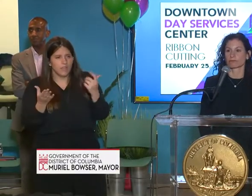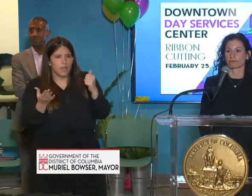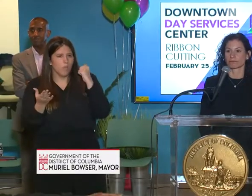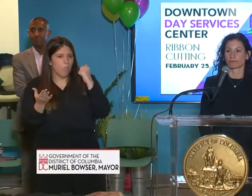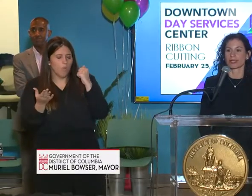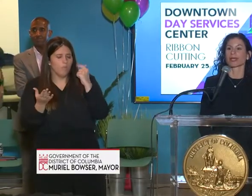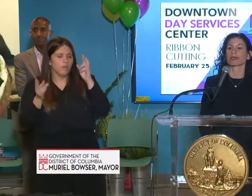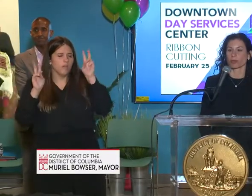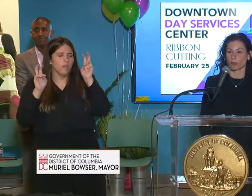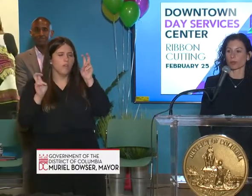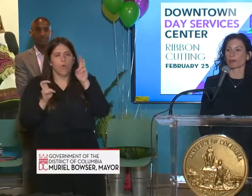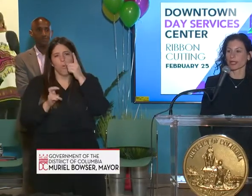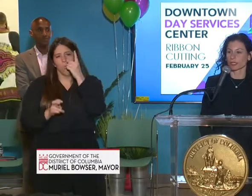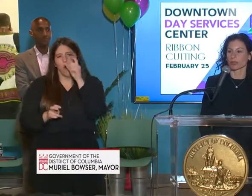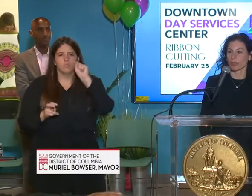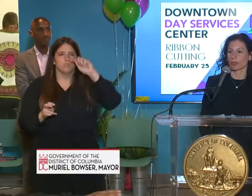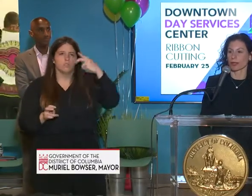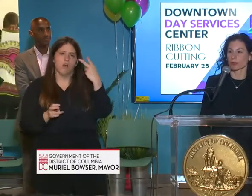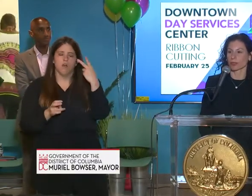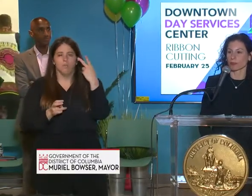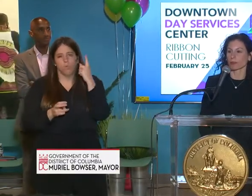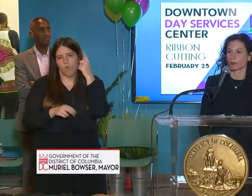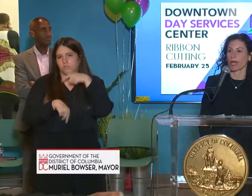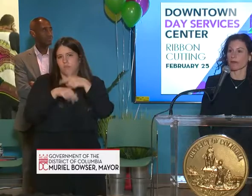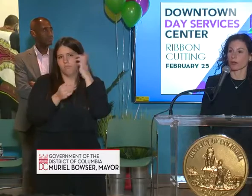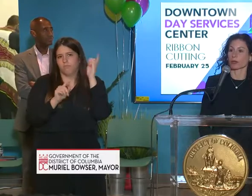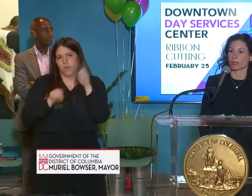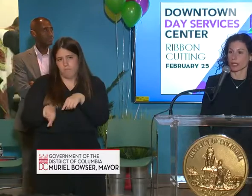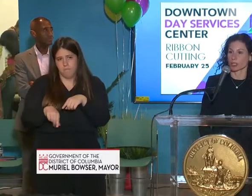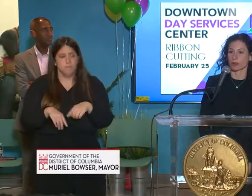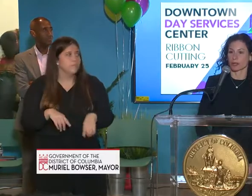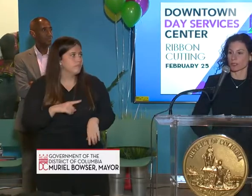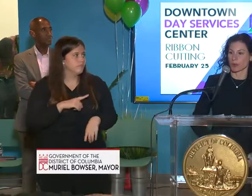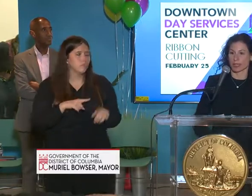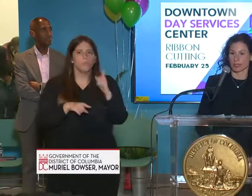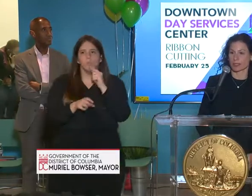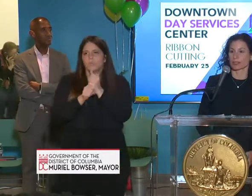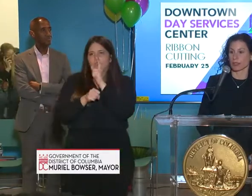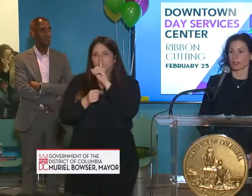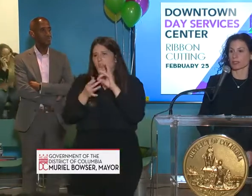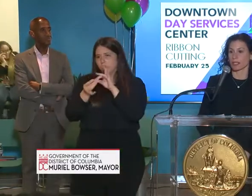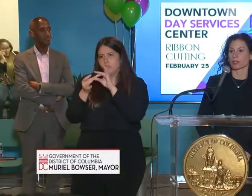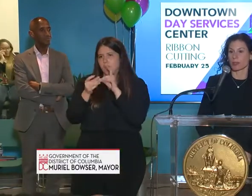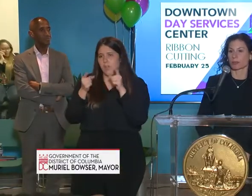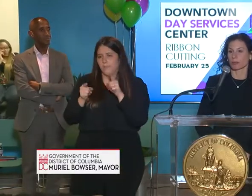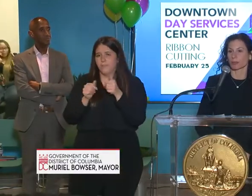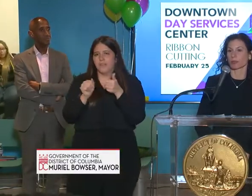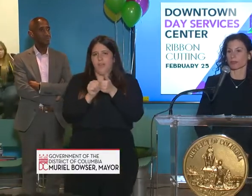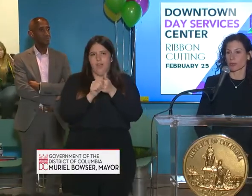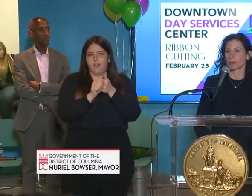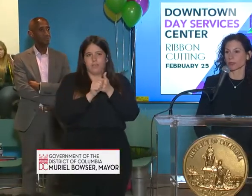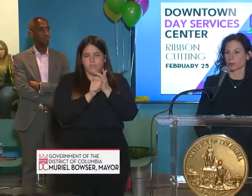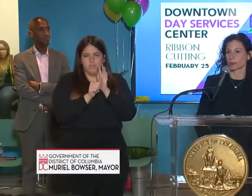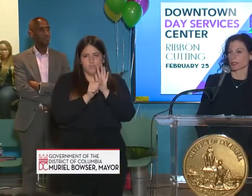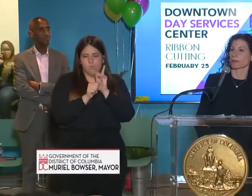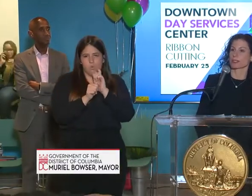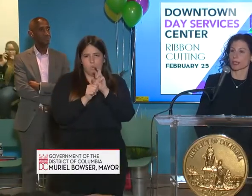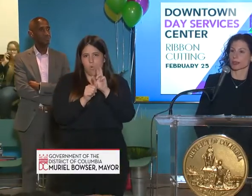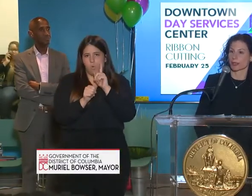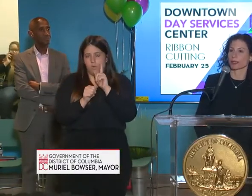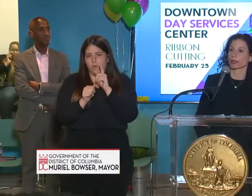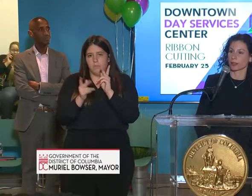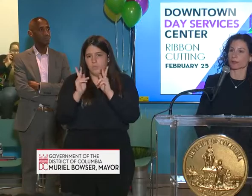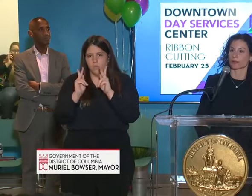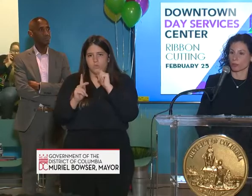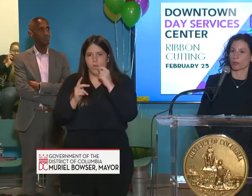be one stop. We will make sure that we're able to have the coordination, whether it's behind the scenes or on site, so that people don't have to make multiple